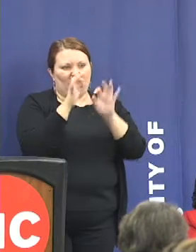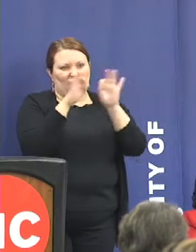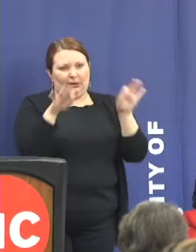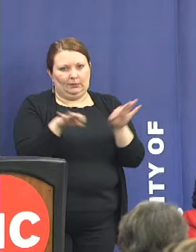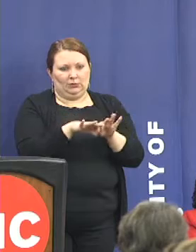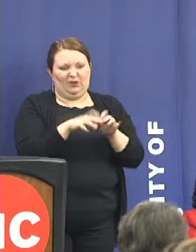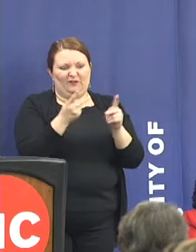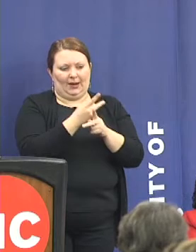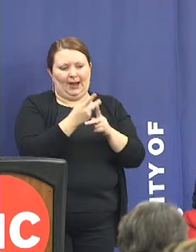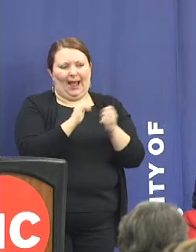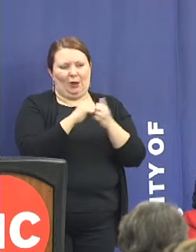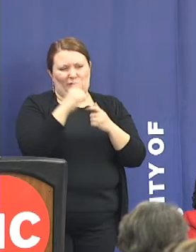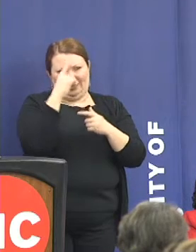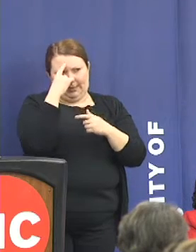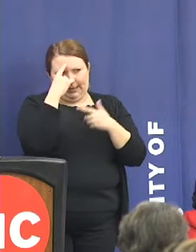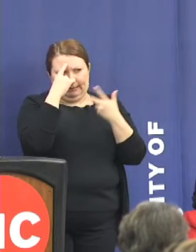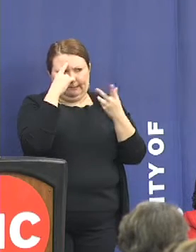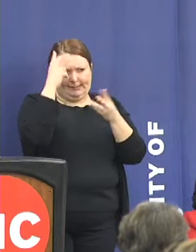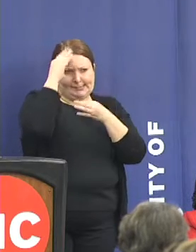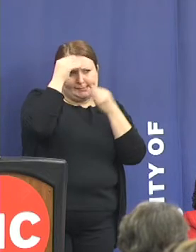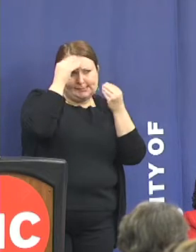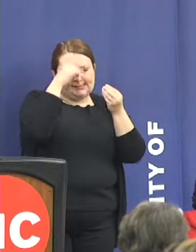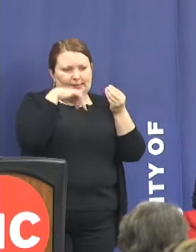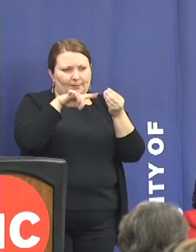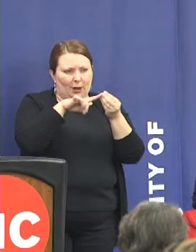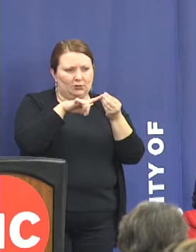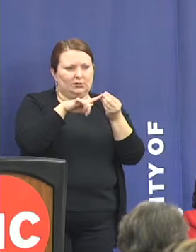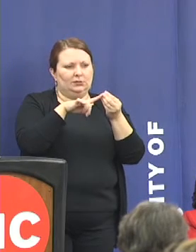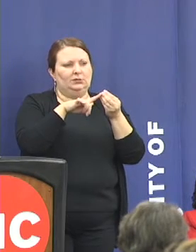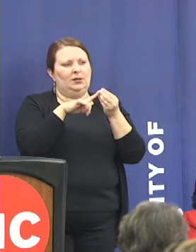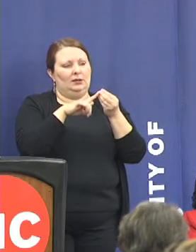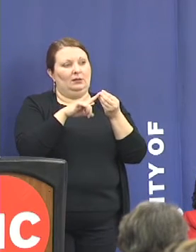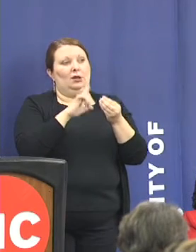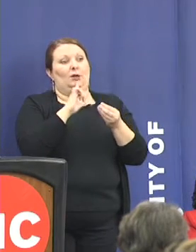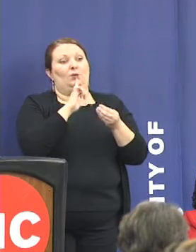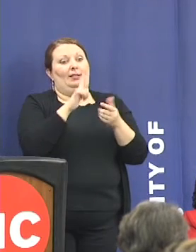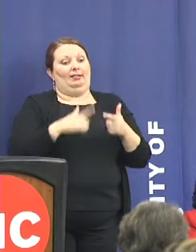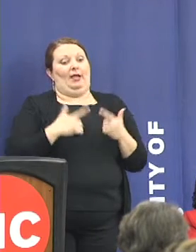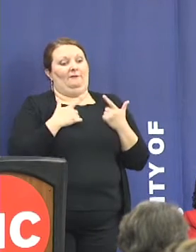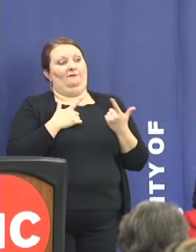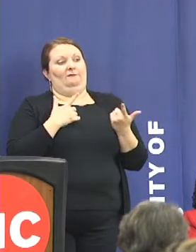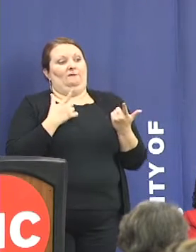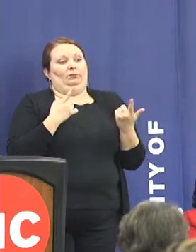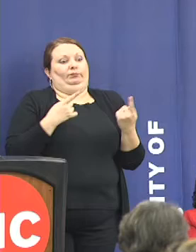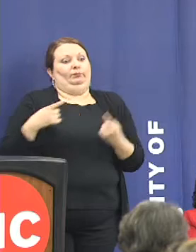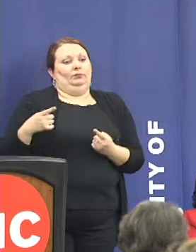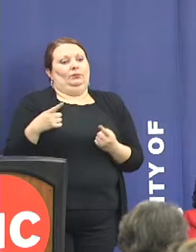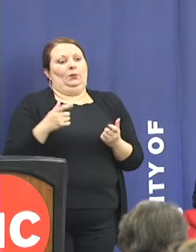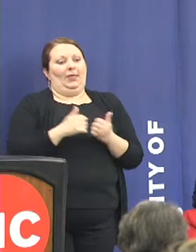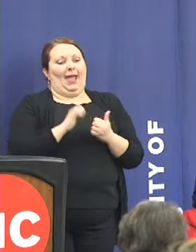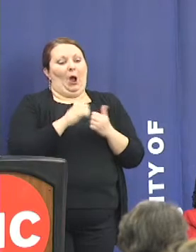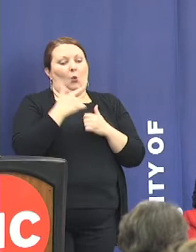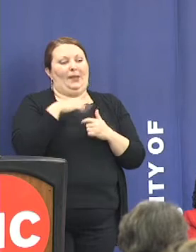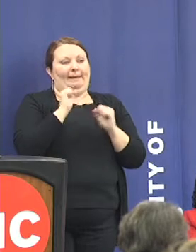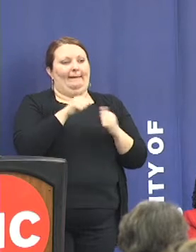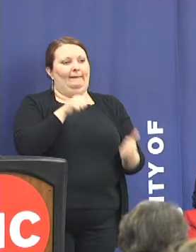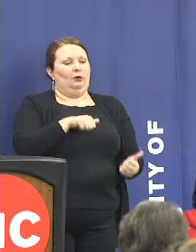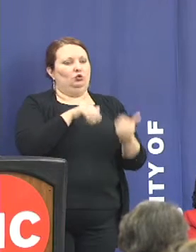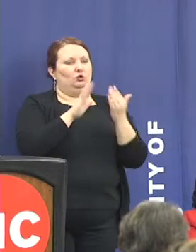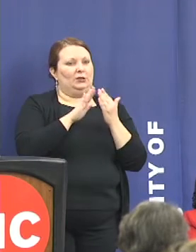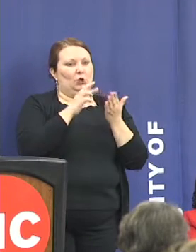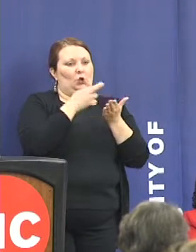to figure out a way to think about these lived realities in the context of what, how we might be able to